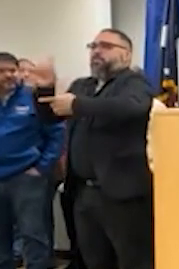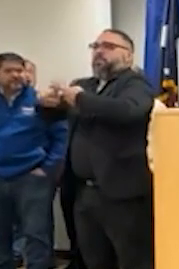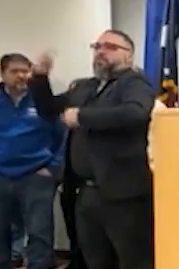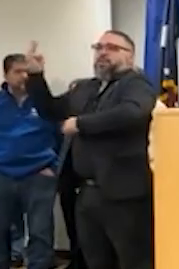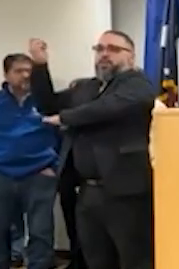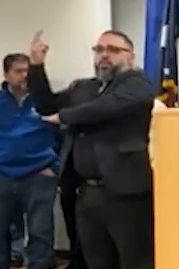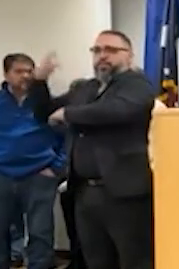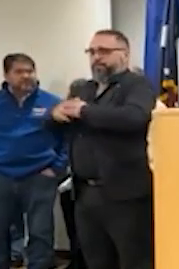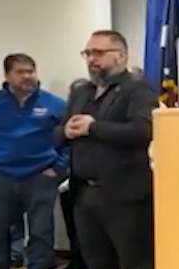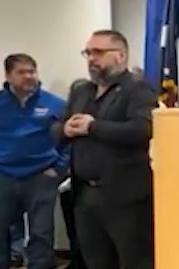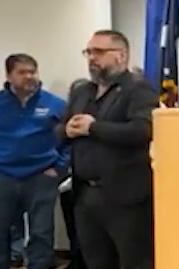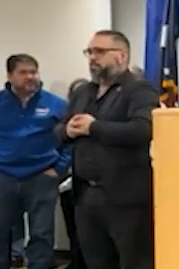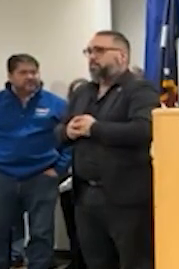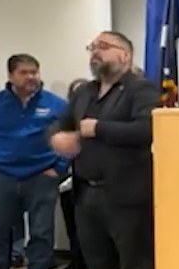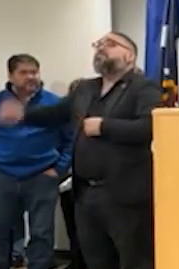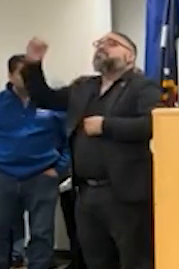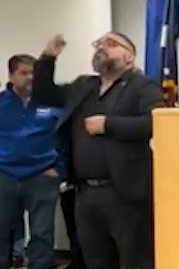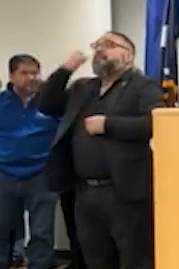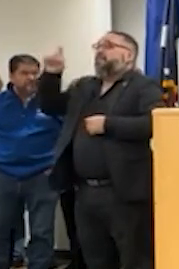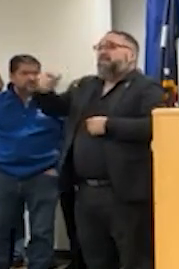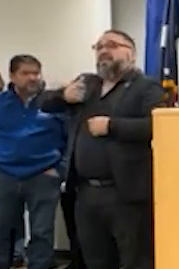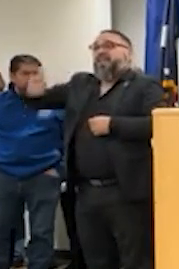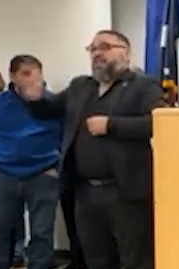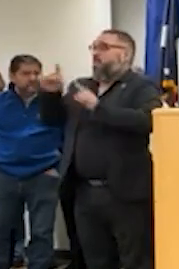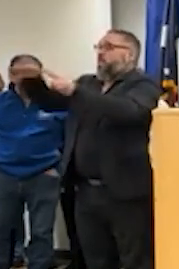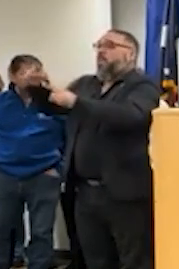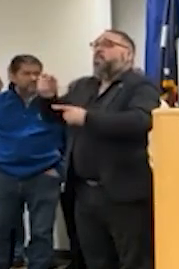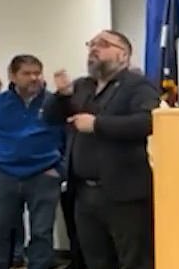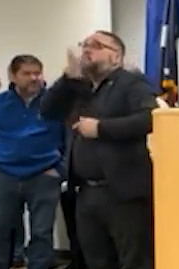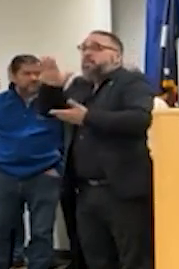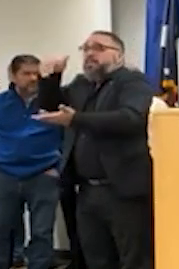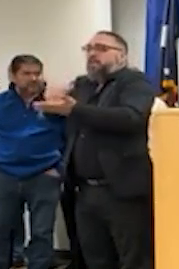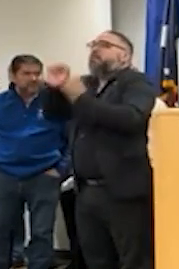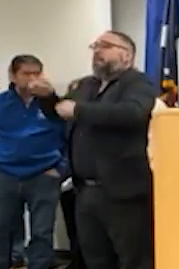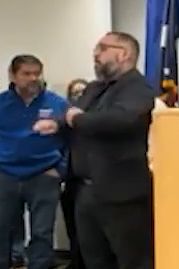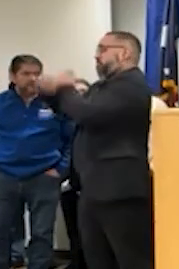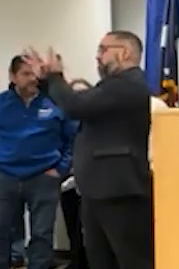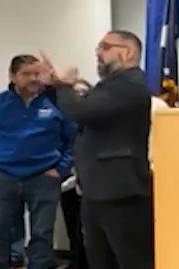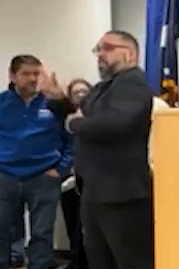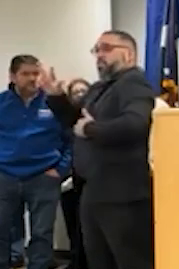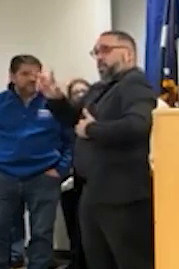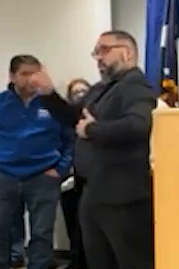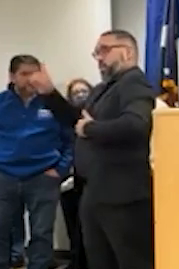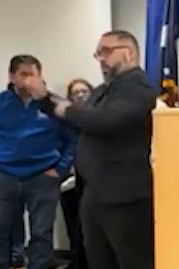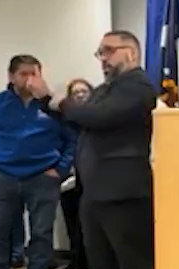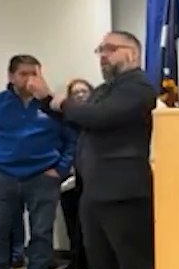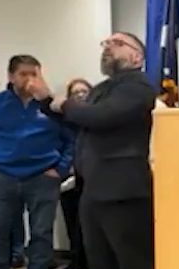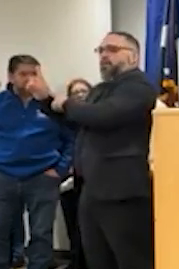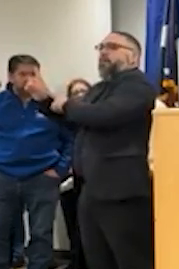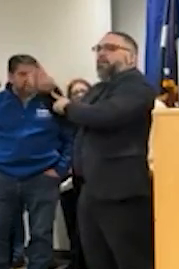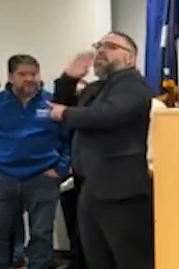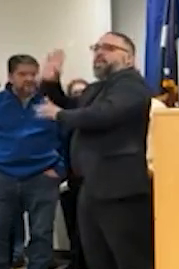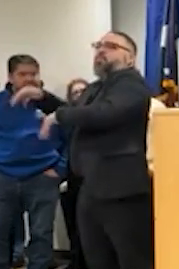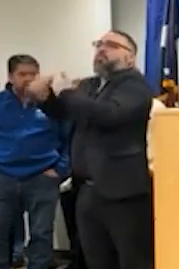Monday. If you need transportation to any of those locations, you can call 311, and 311 will coordinate